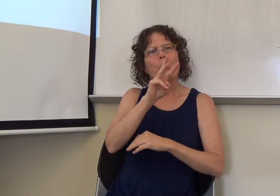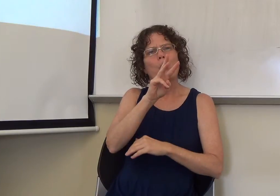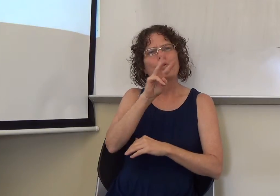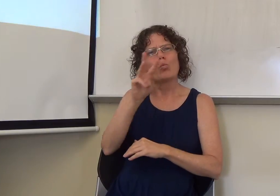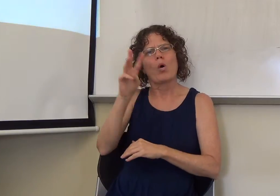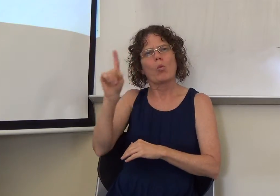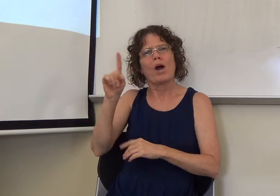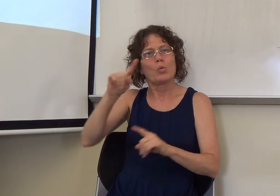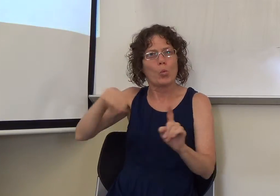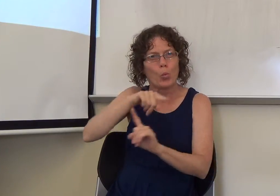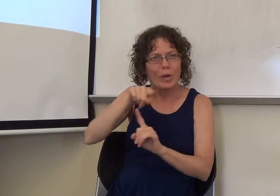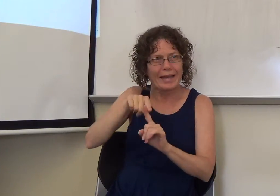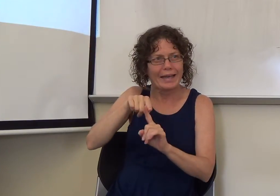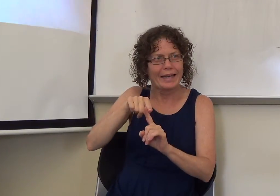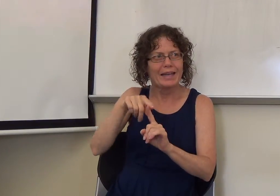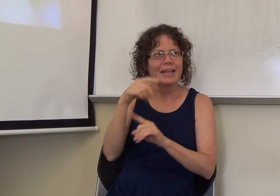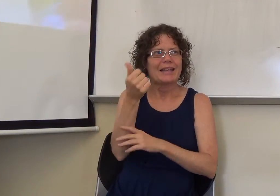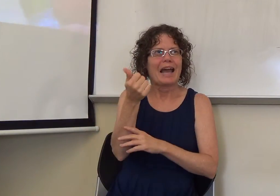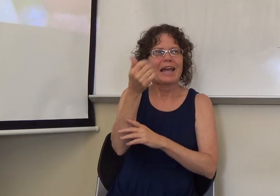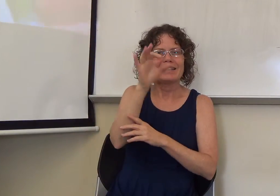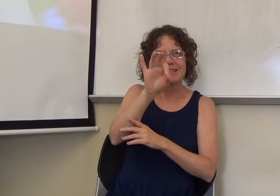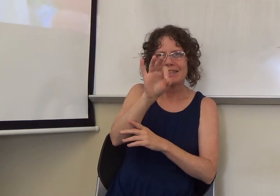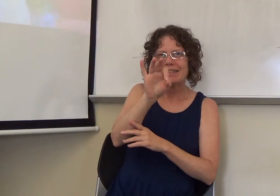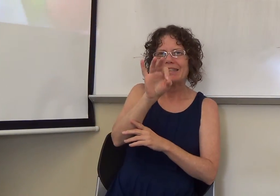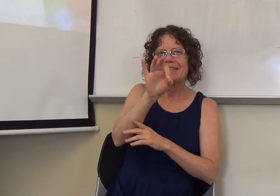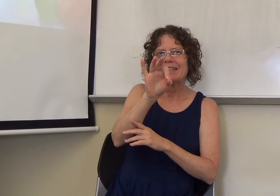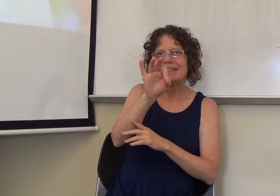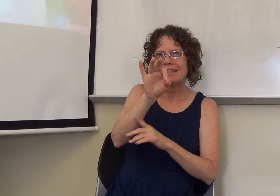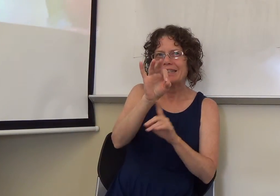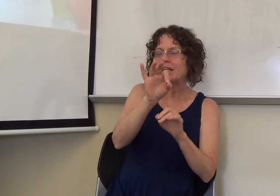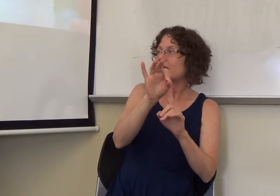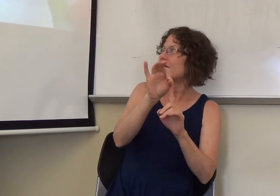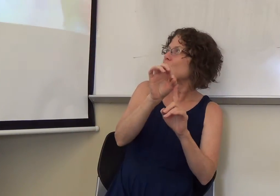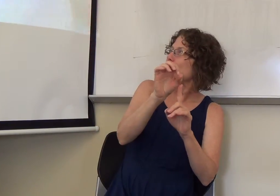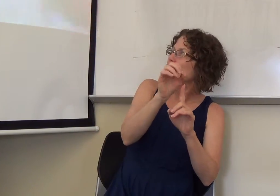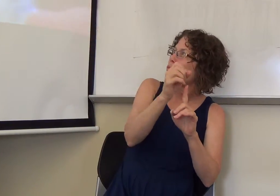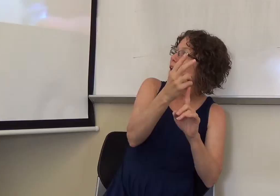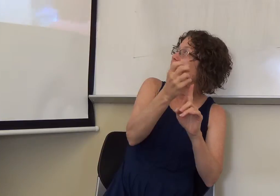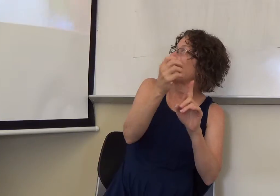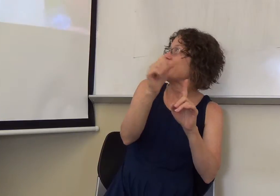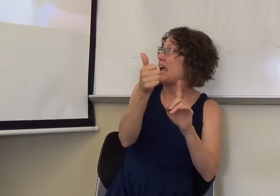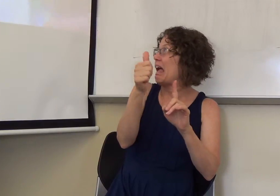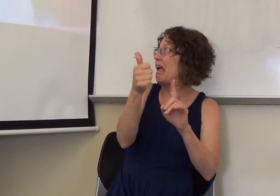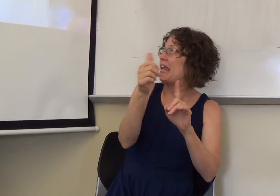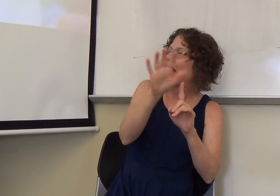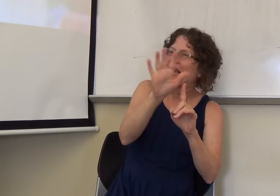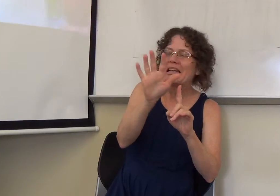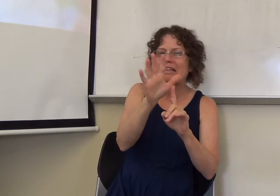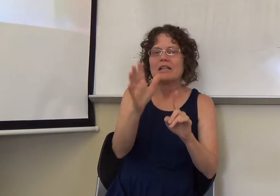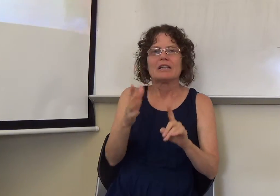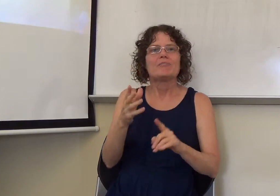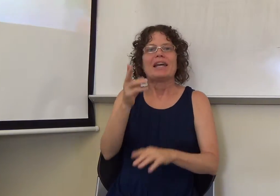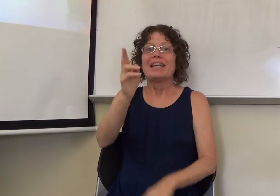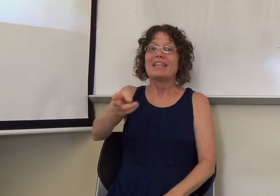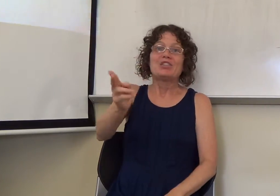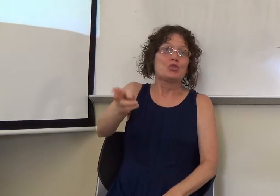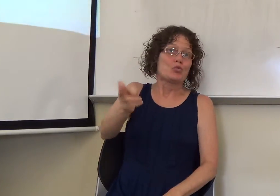19. Yeah. Yeah, 19. Here's the thing about this history stuff. Memorize the dates